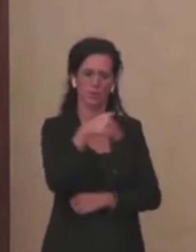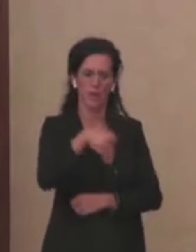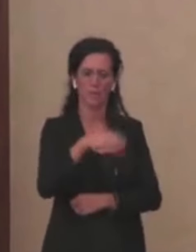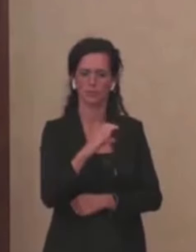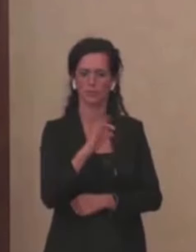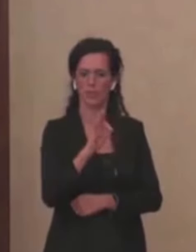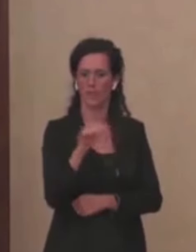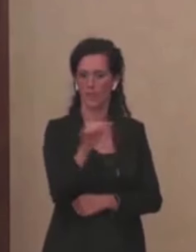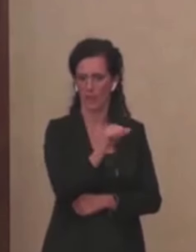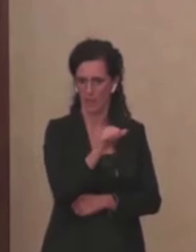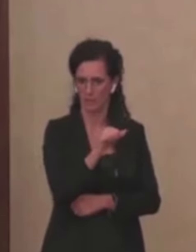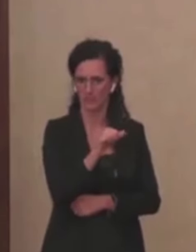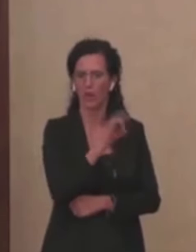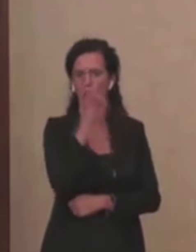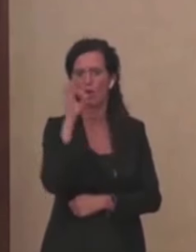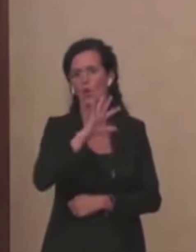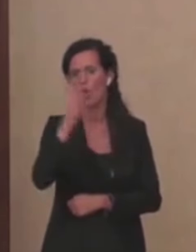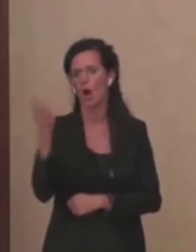slide.